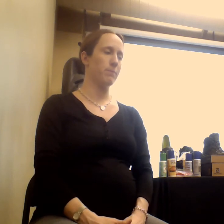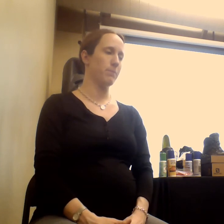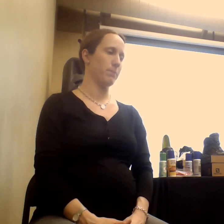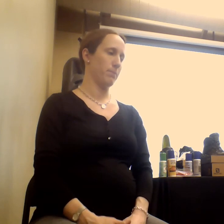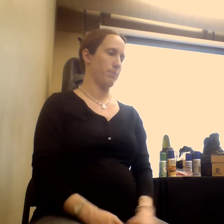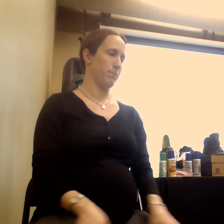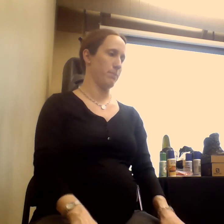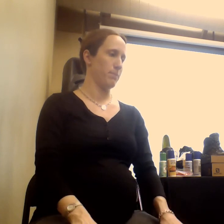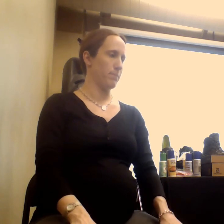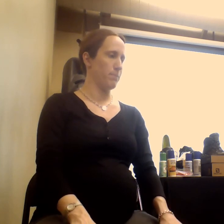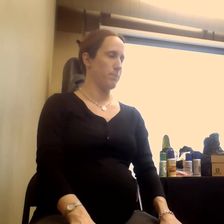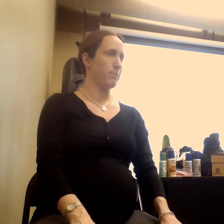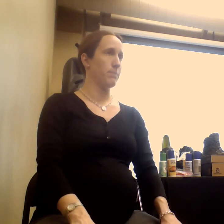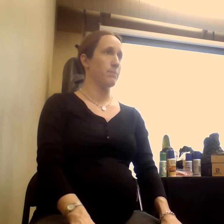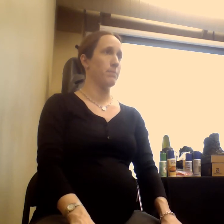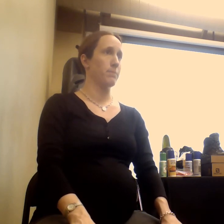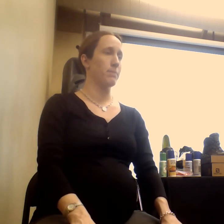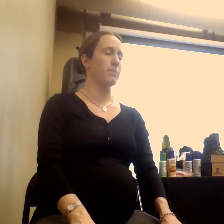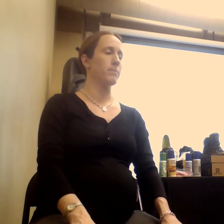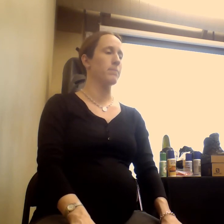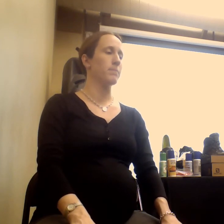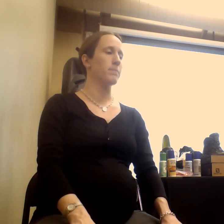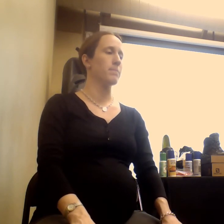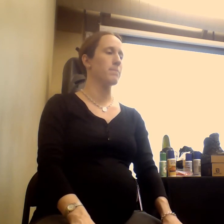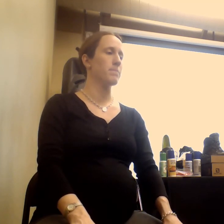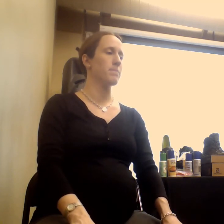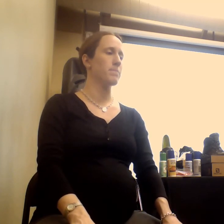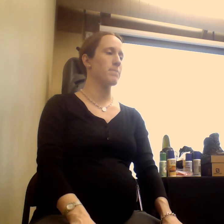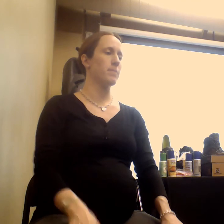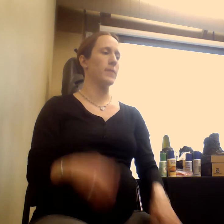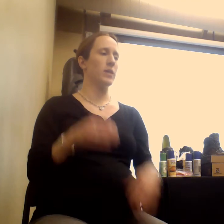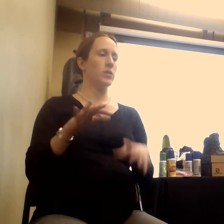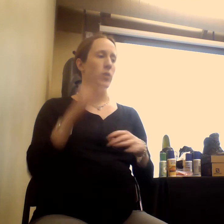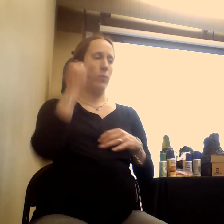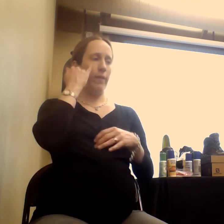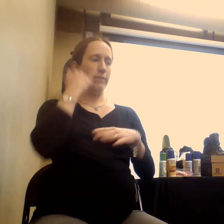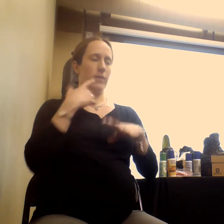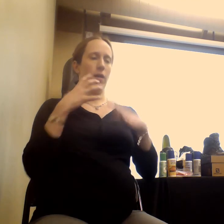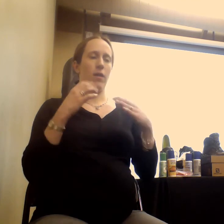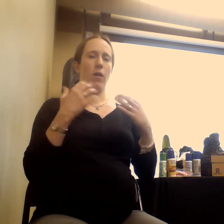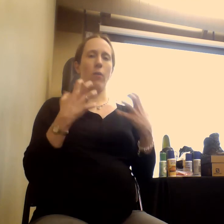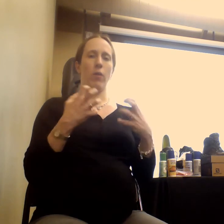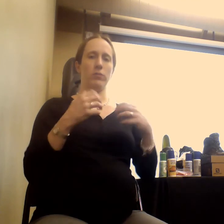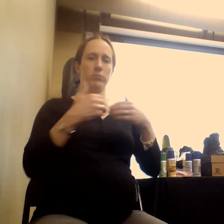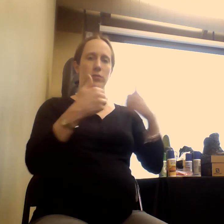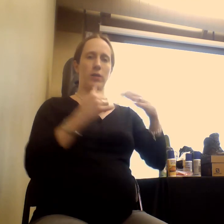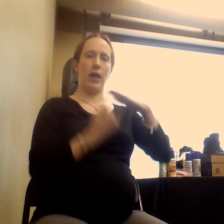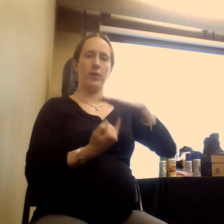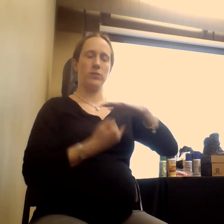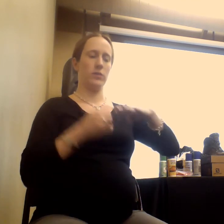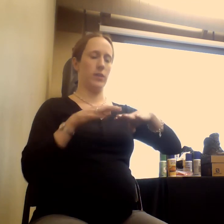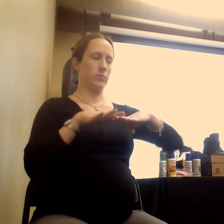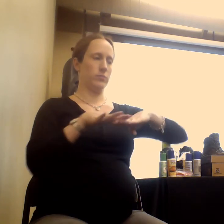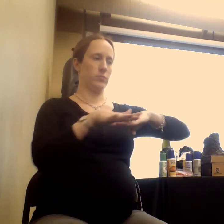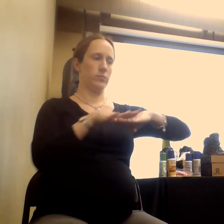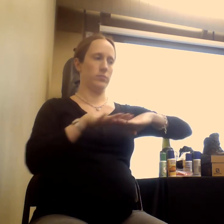Alright, so if I'm going to isolate the bottom part of this foot, what I'm going to do,